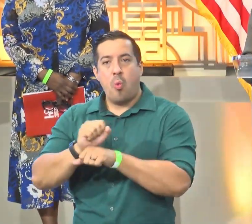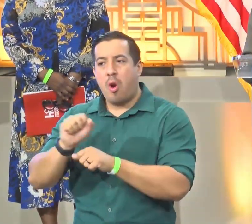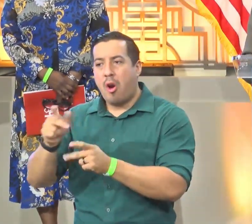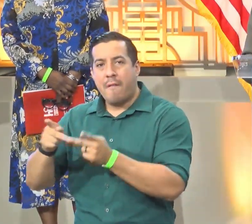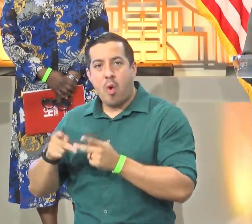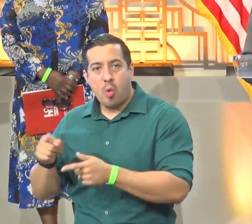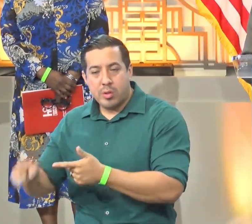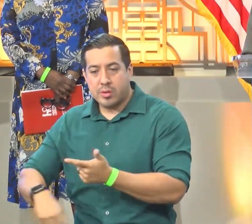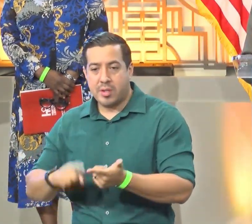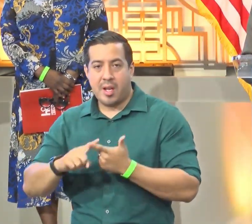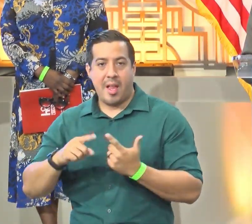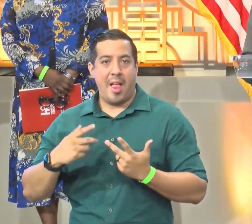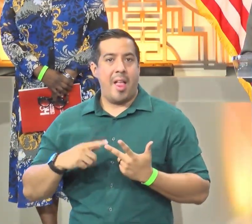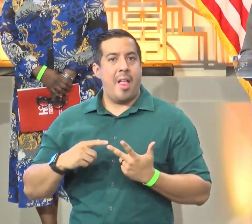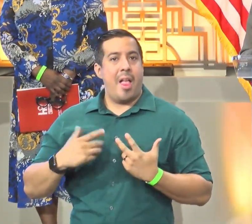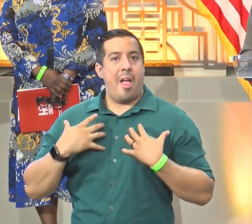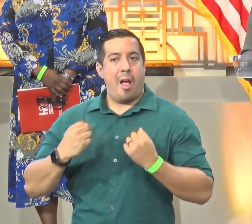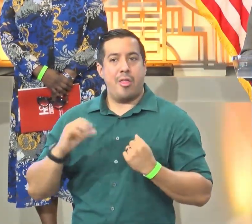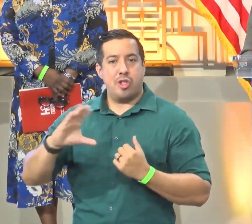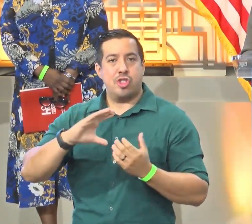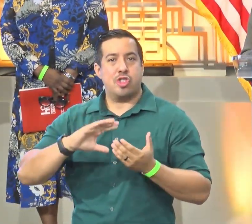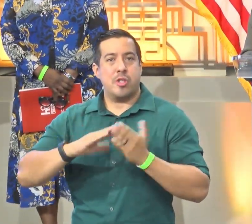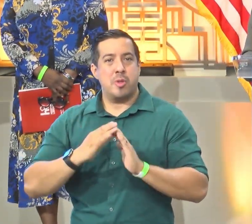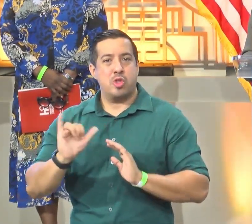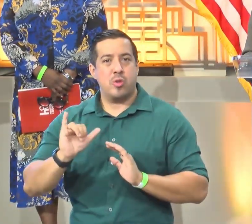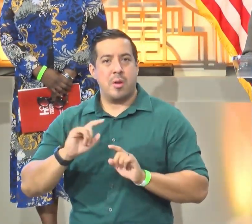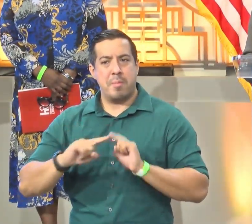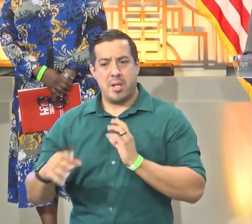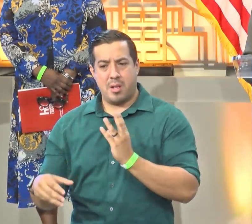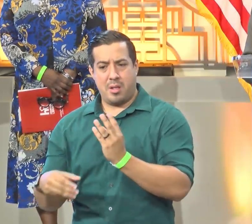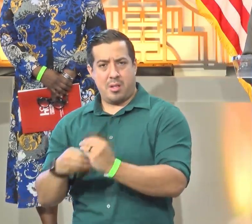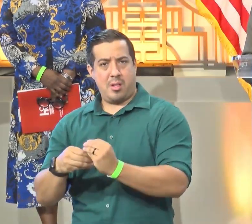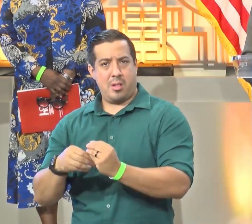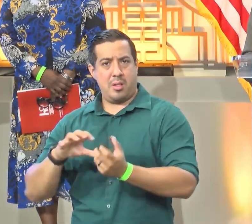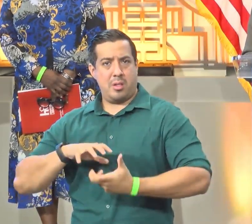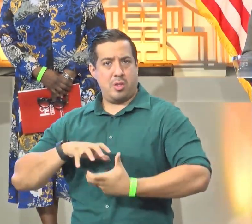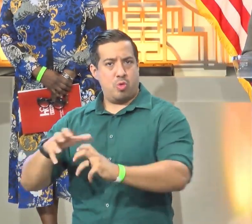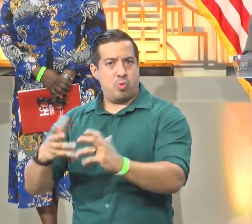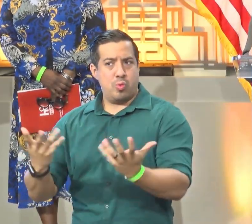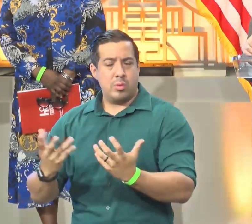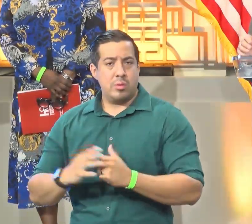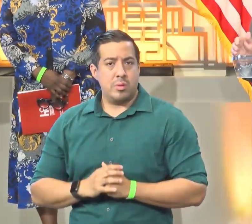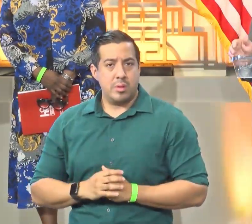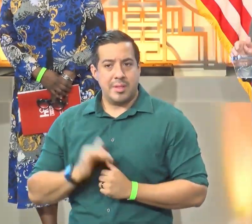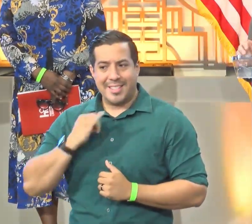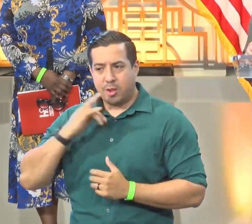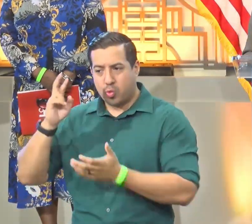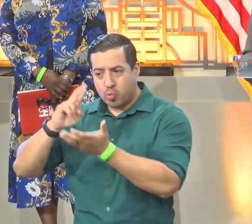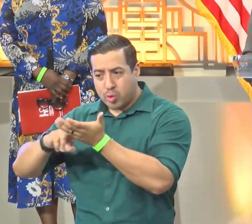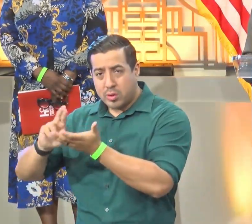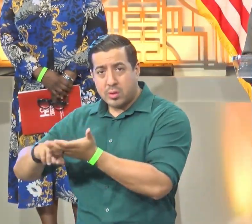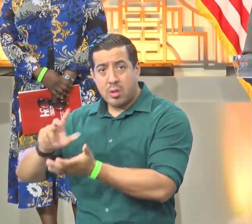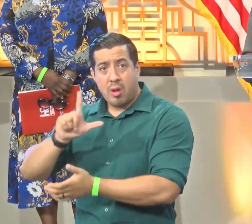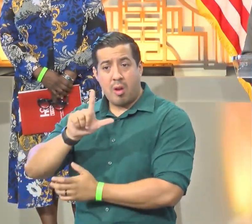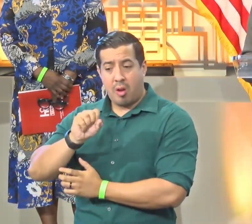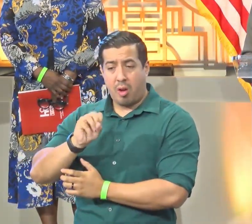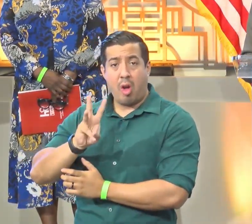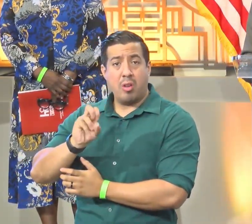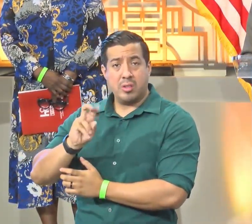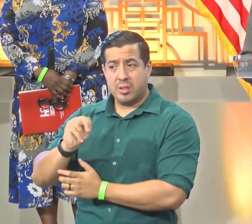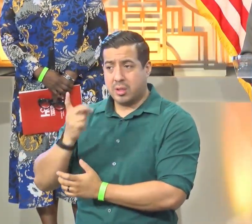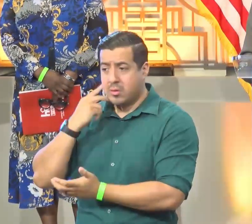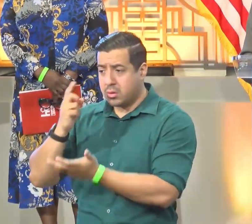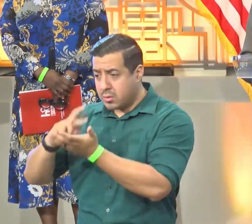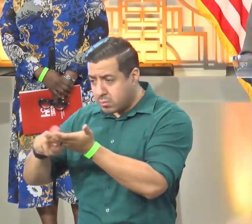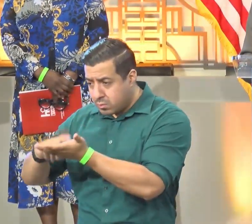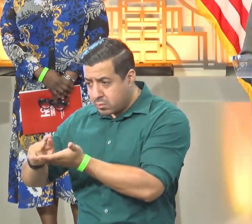health of the community. But another aspect of this systemic crisis is that research, as Dr. Lawson indicated,